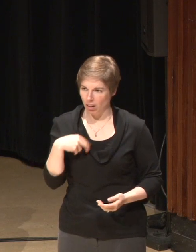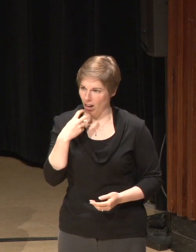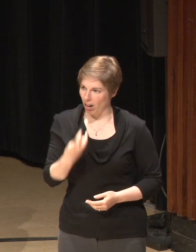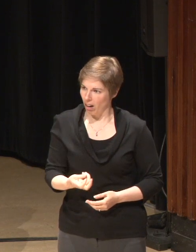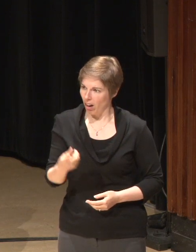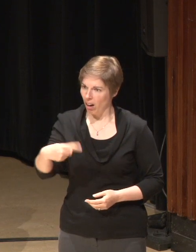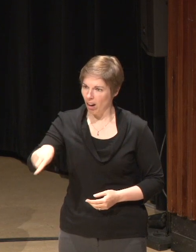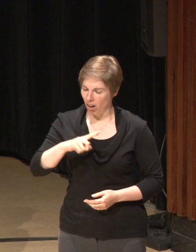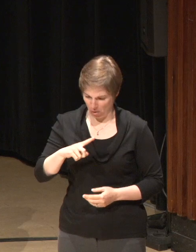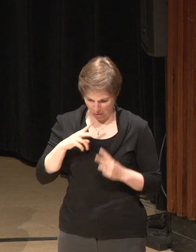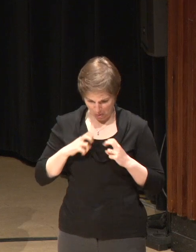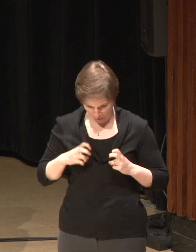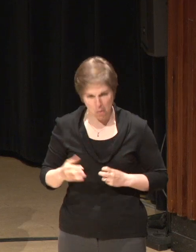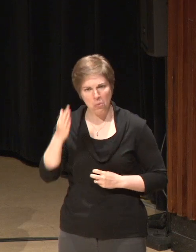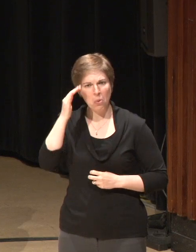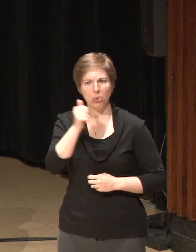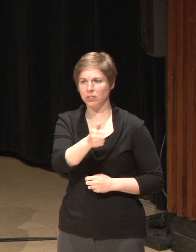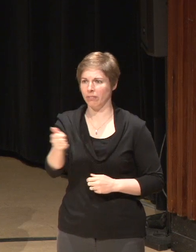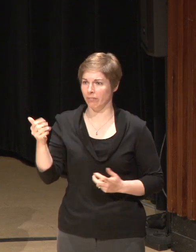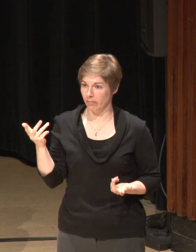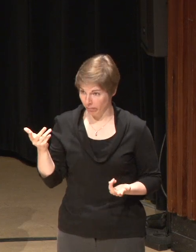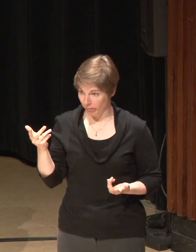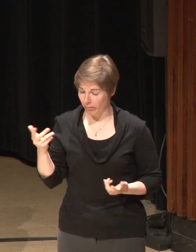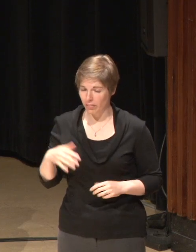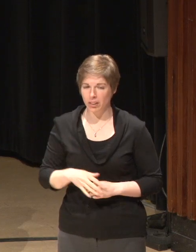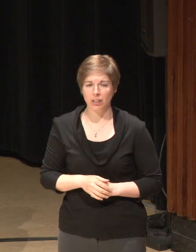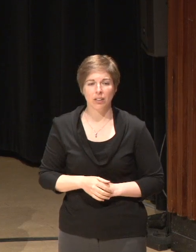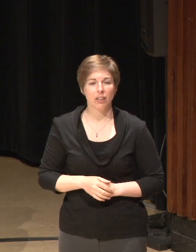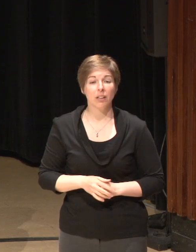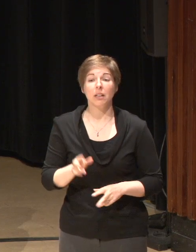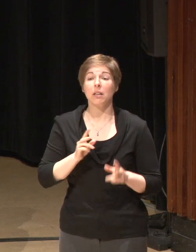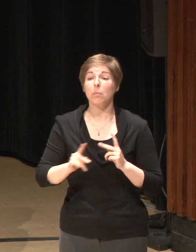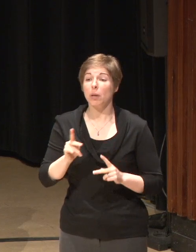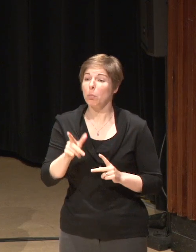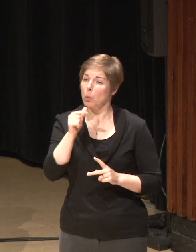self. As for those of you who, like